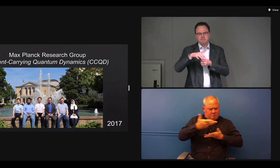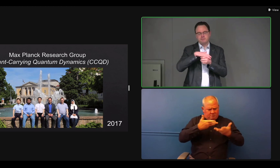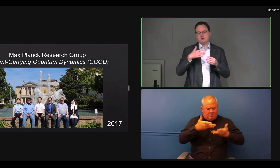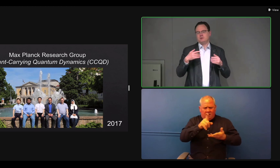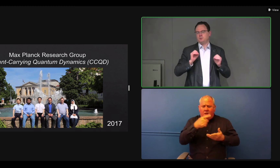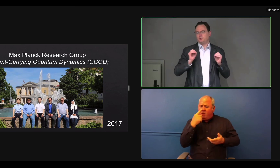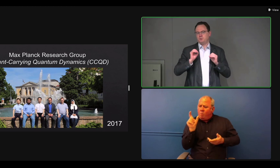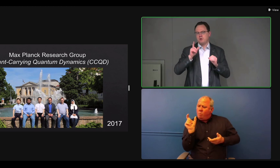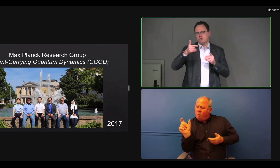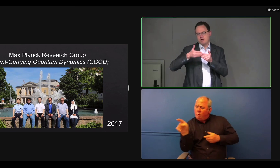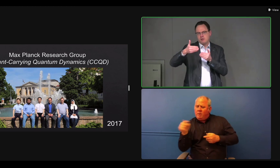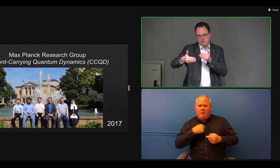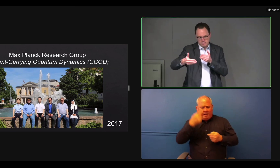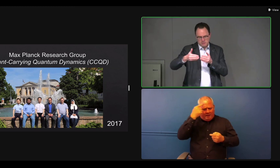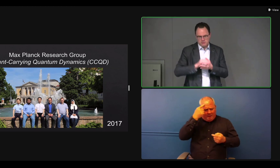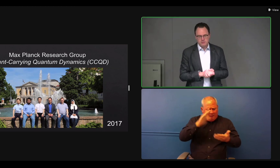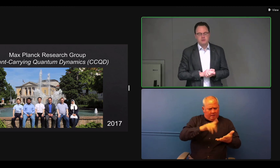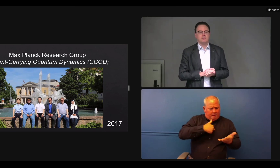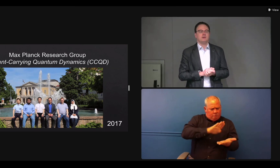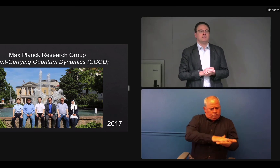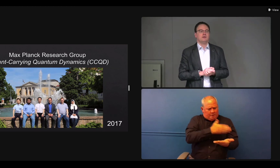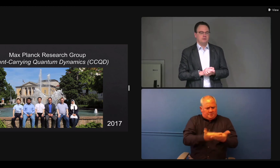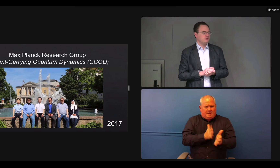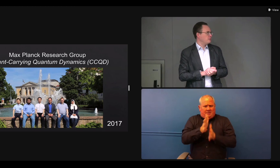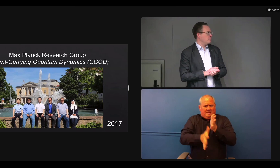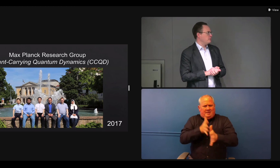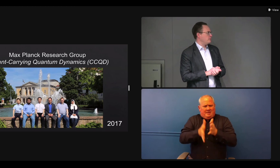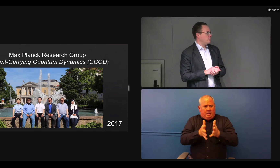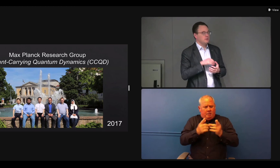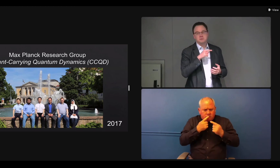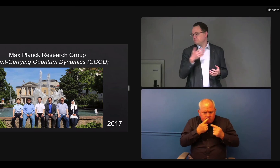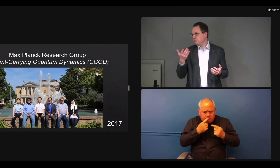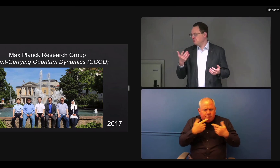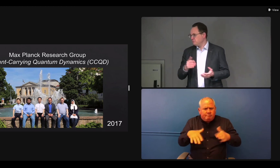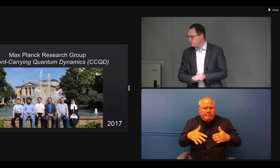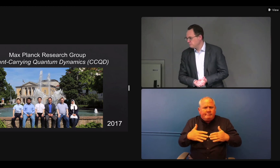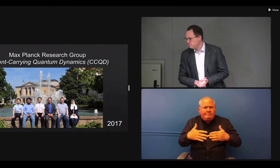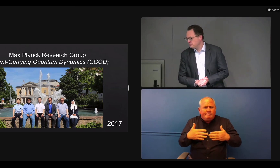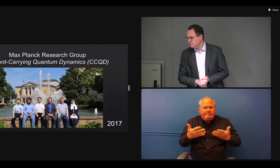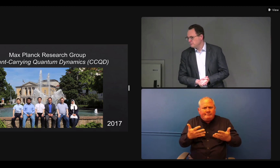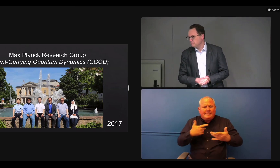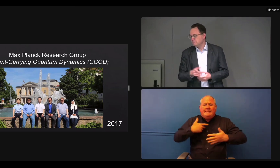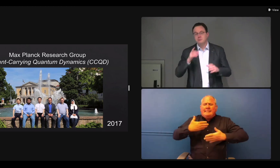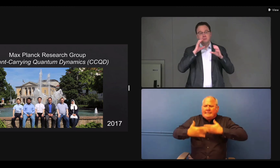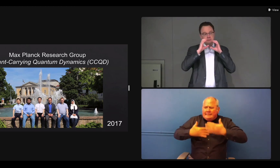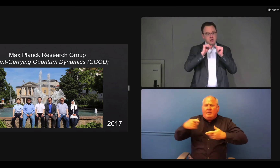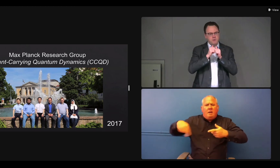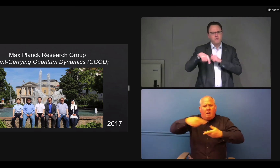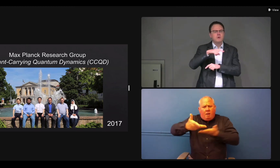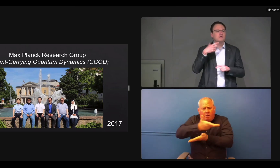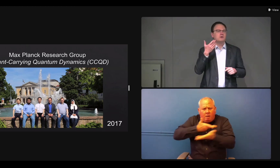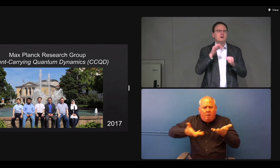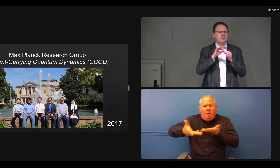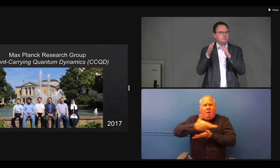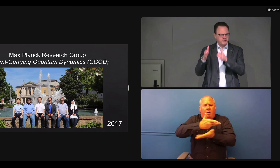And it was at this time that we had the idea for the Sign2MINT project that I'll be talking about today.